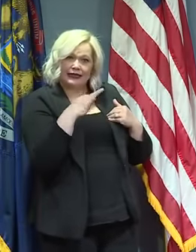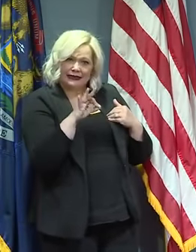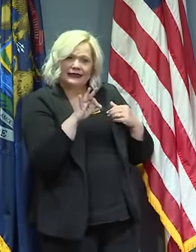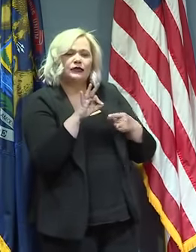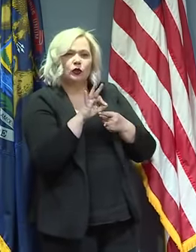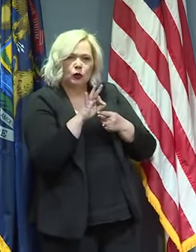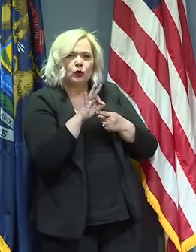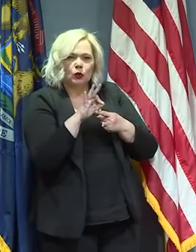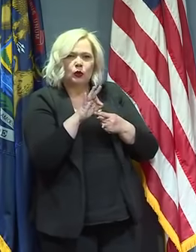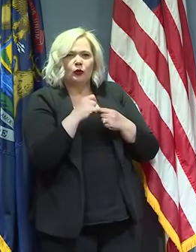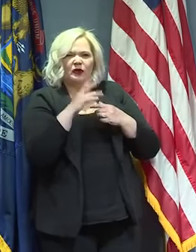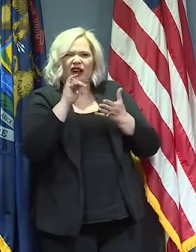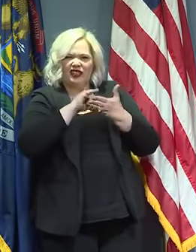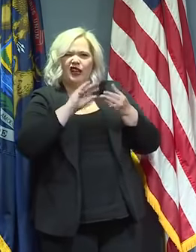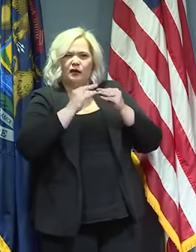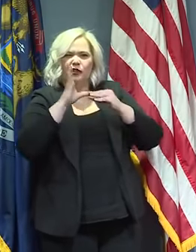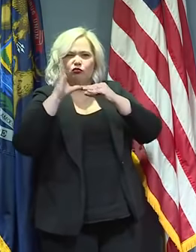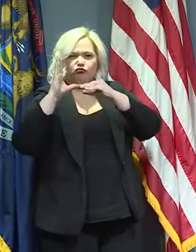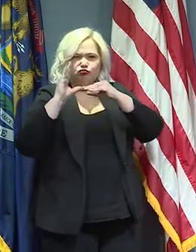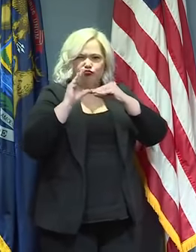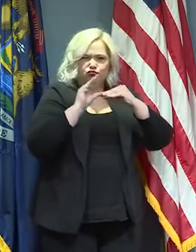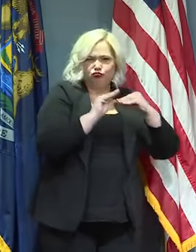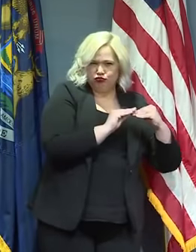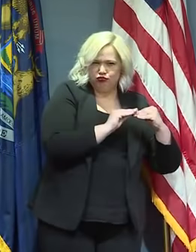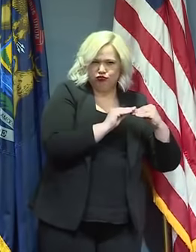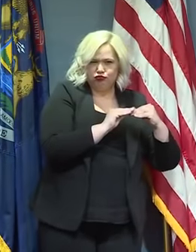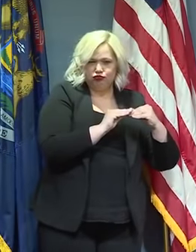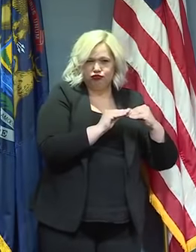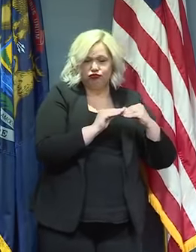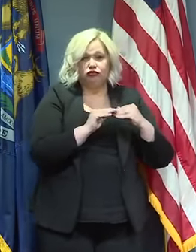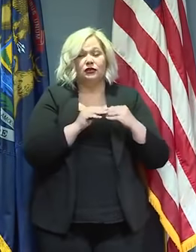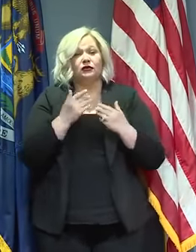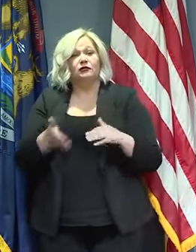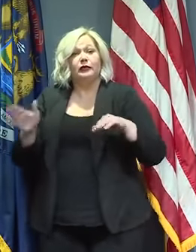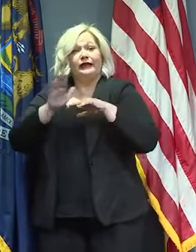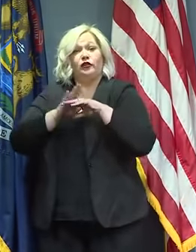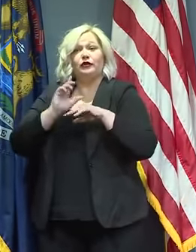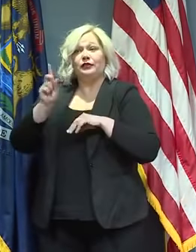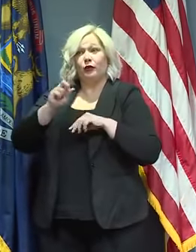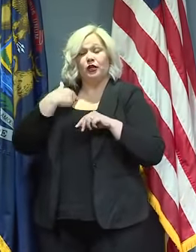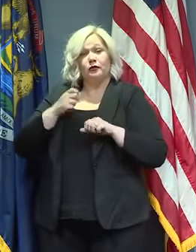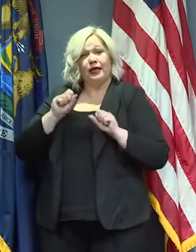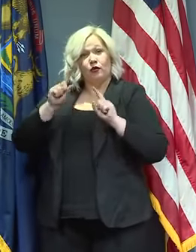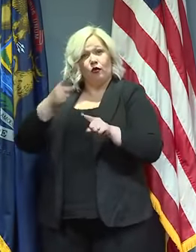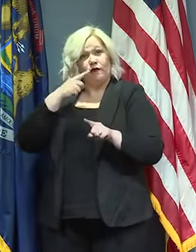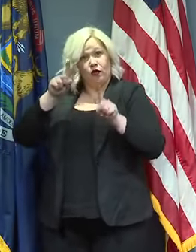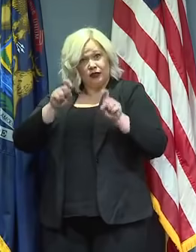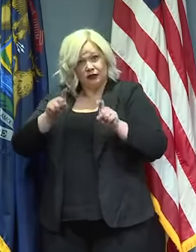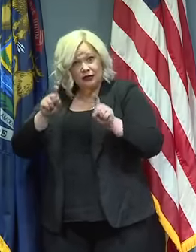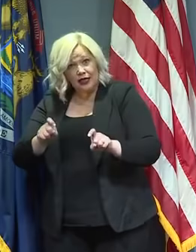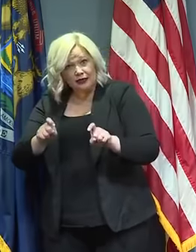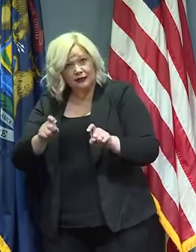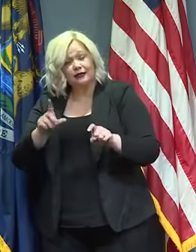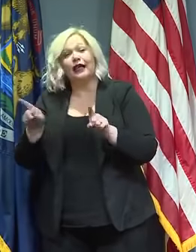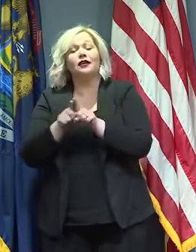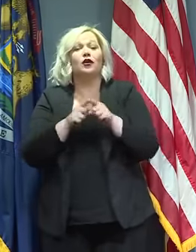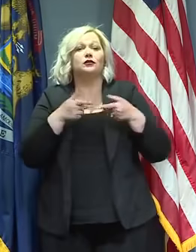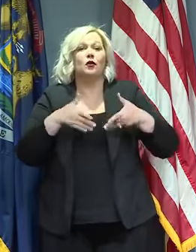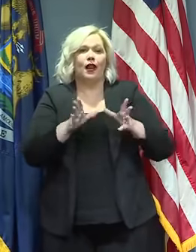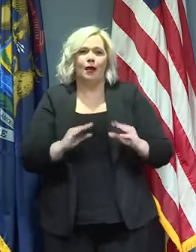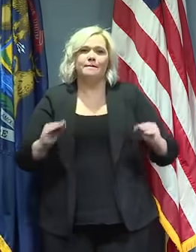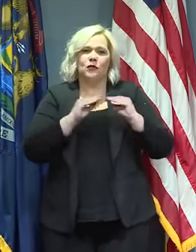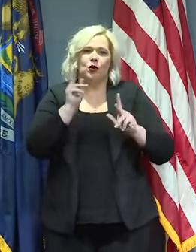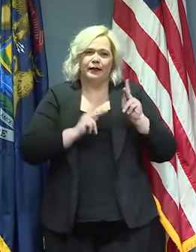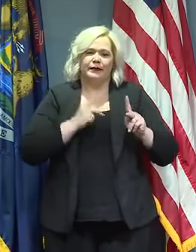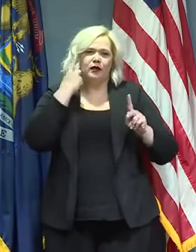21 additional testing sites across the state in the past couple of weeks, and we've also expanded our testing criteria significantly. Because of